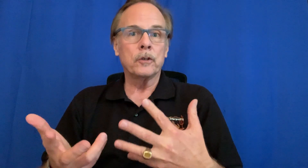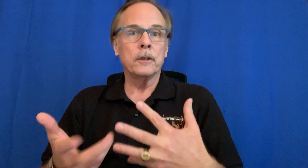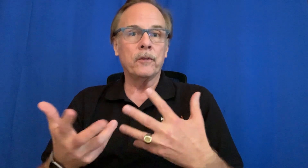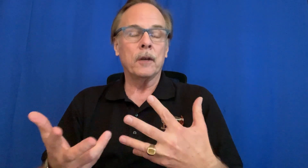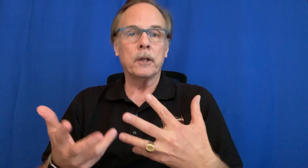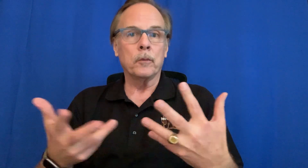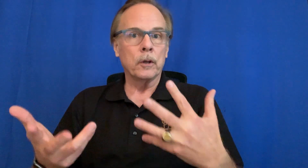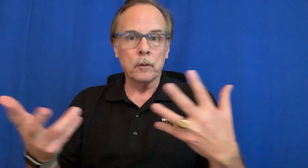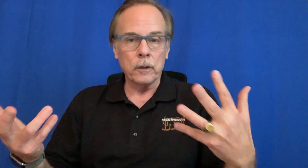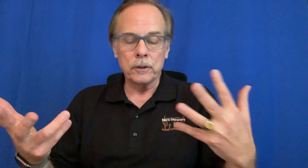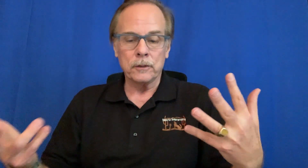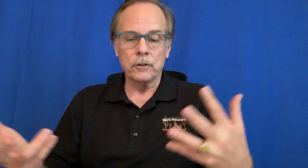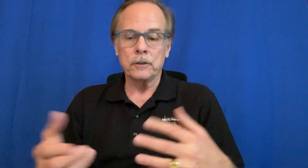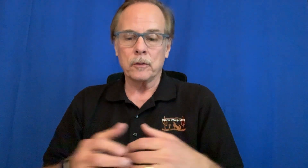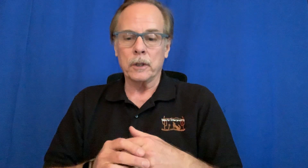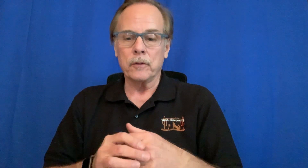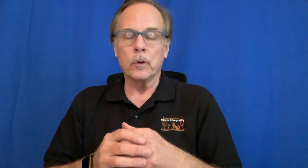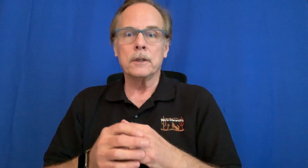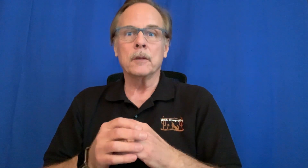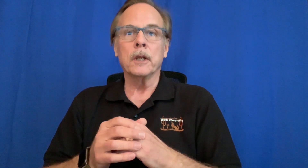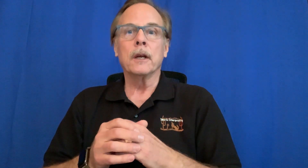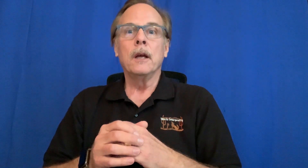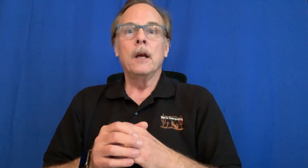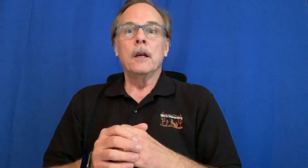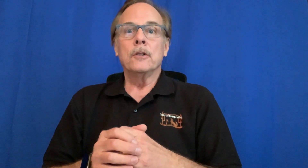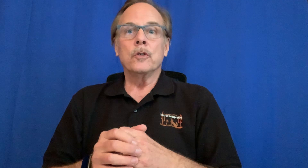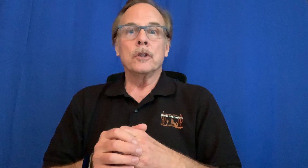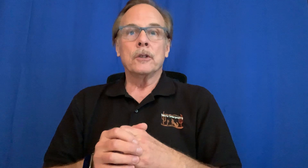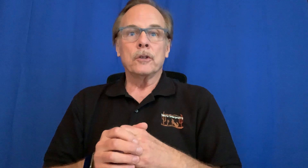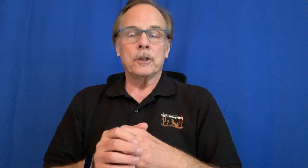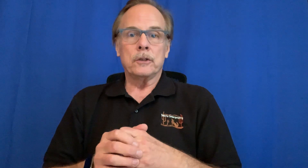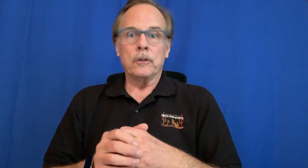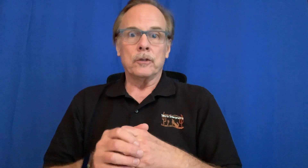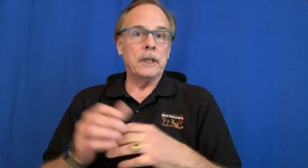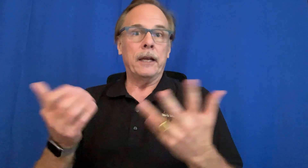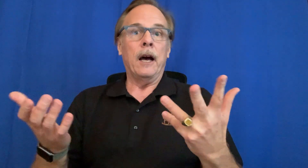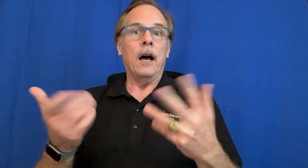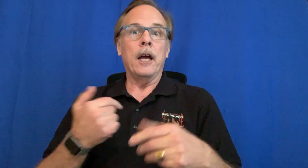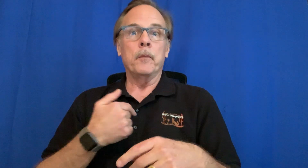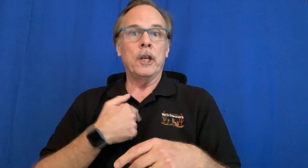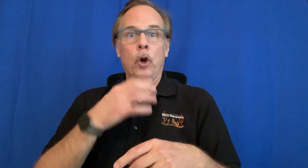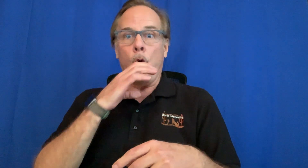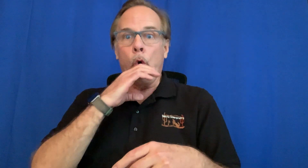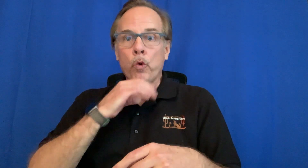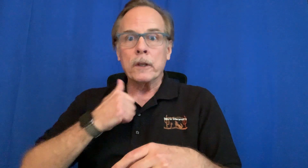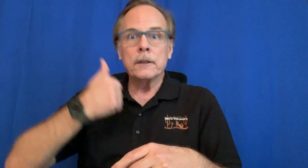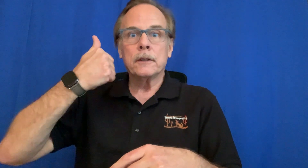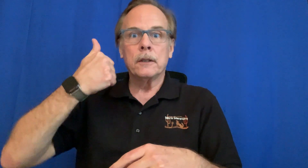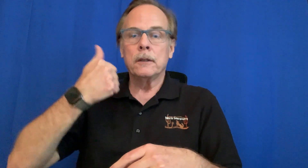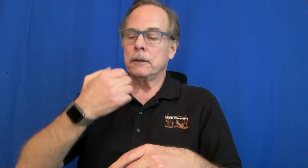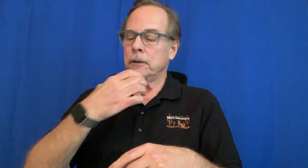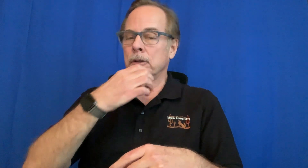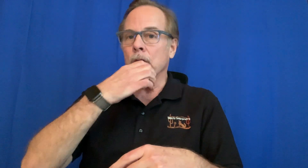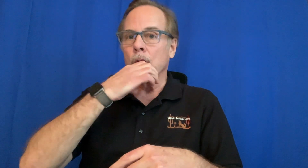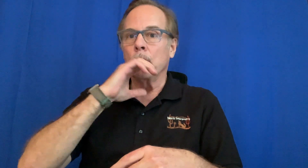the family, or brother, sister, whatever, one sibling. So you just introduce yourself, just say, I'm the oldest. So